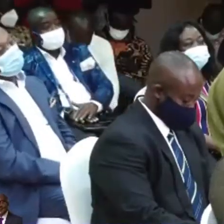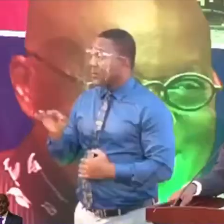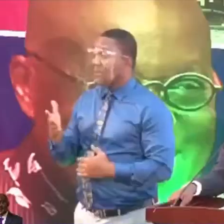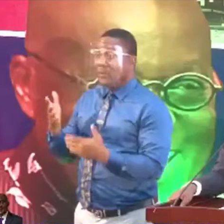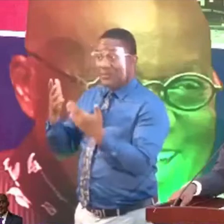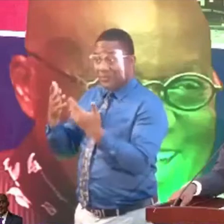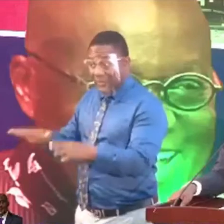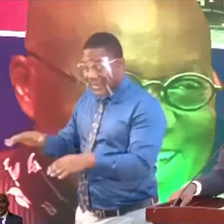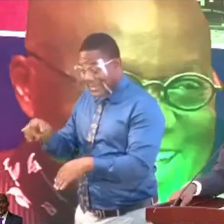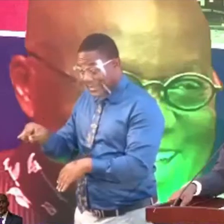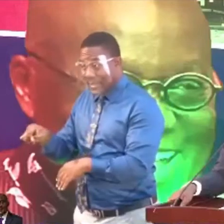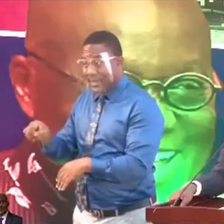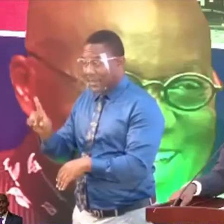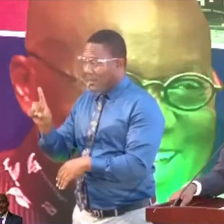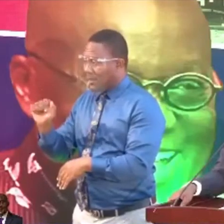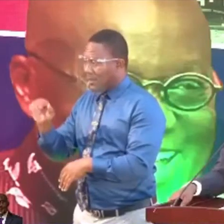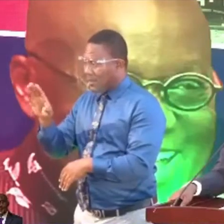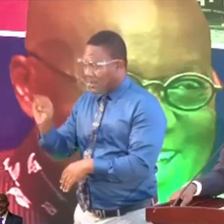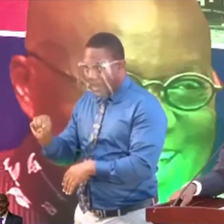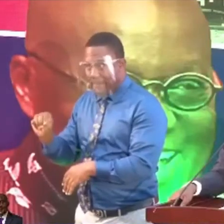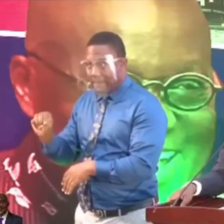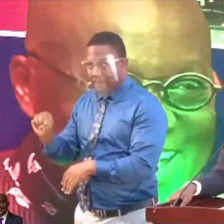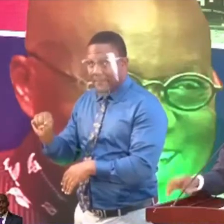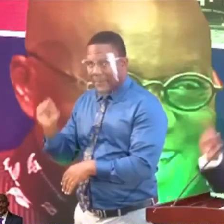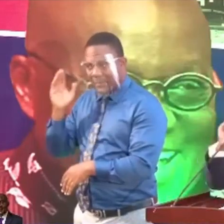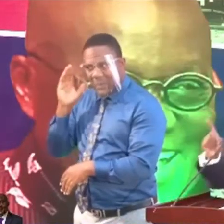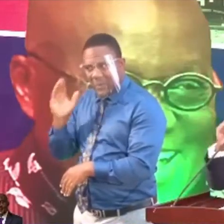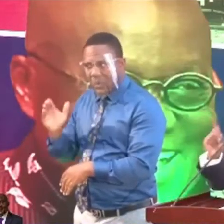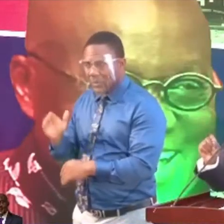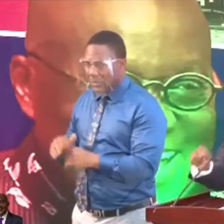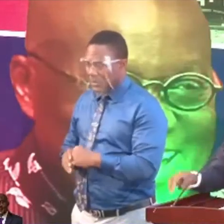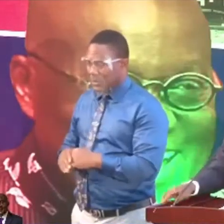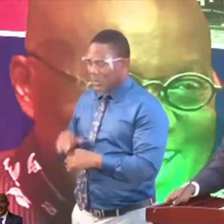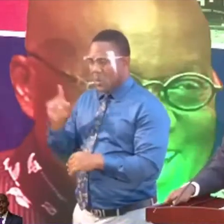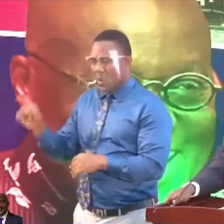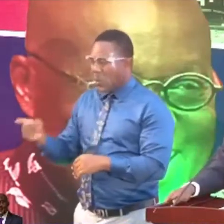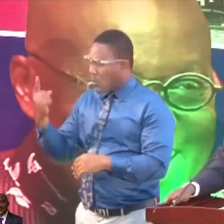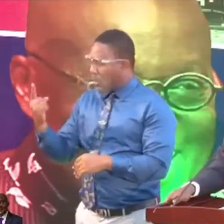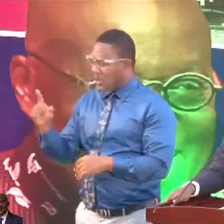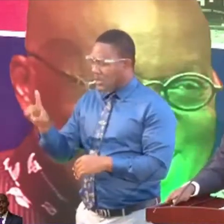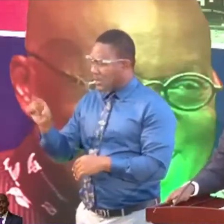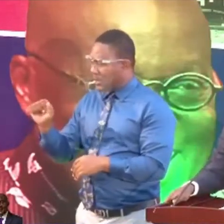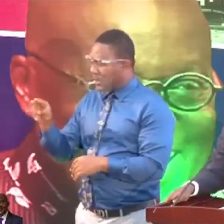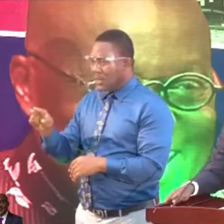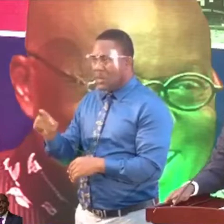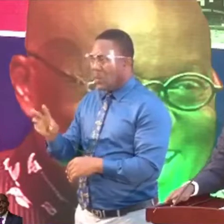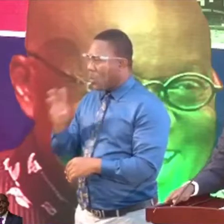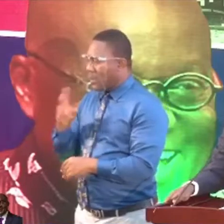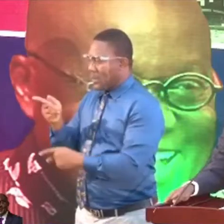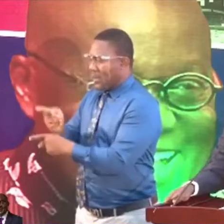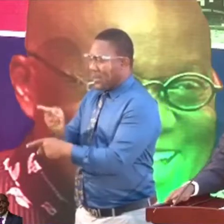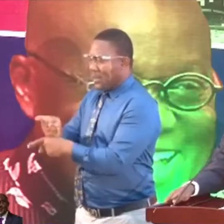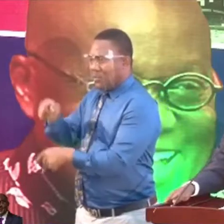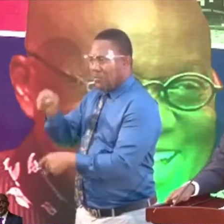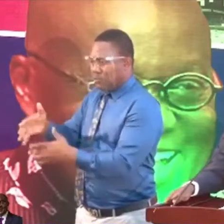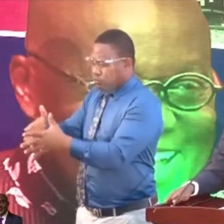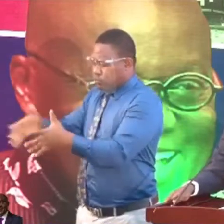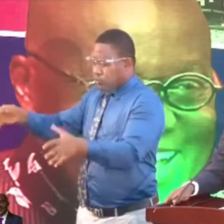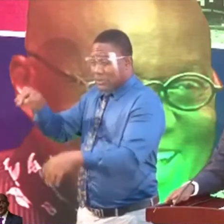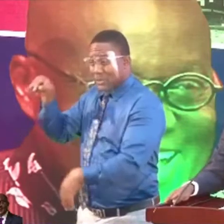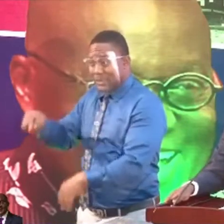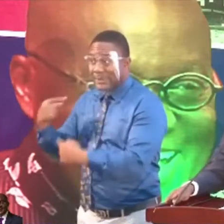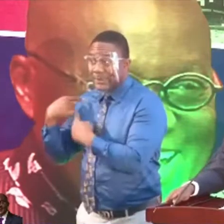the Pualugu Dam, it will be the single largest public investment in irrigation